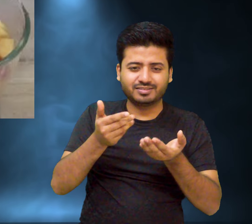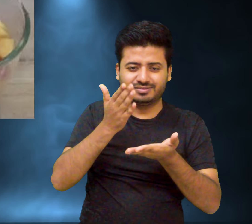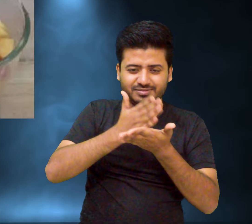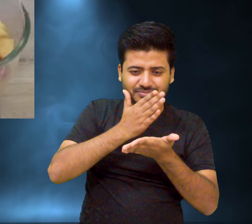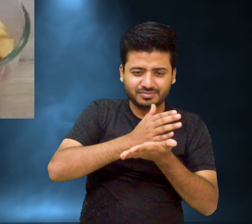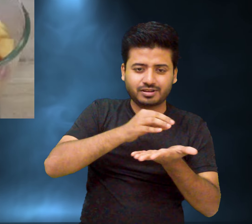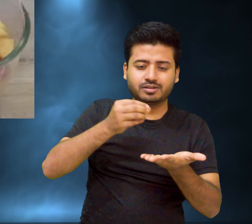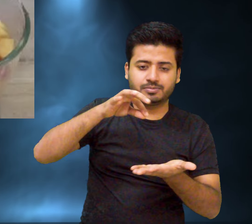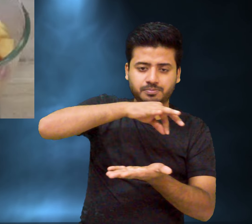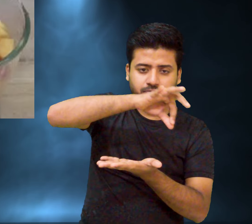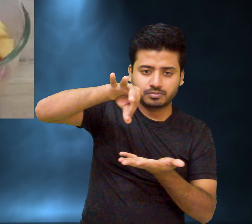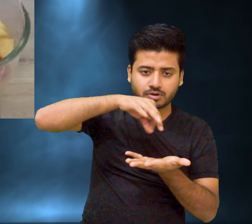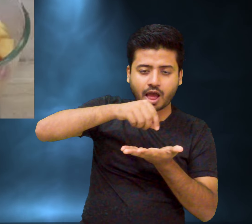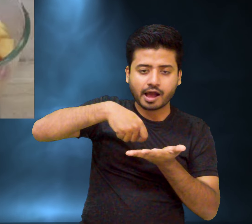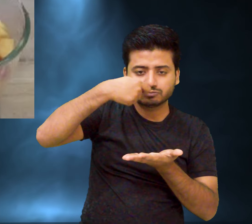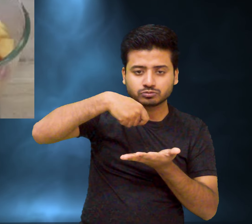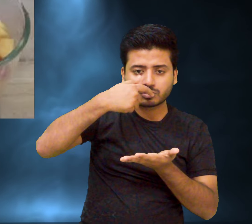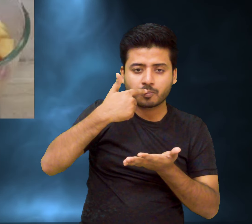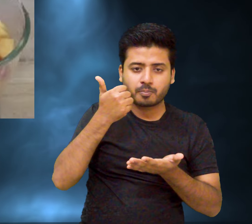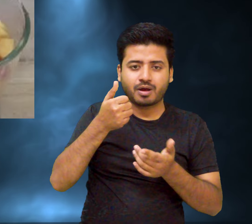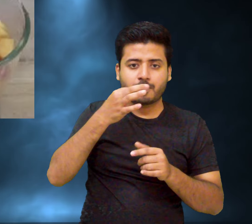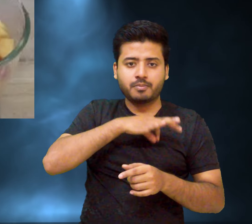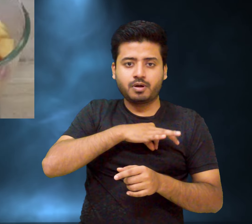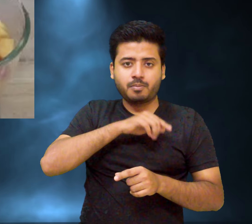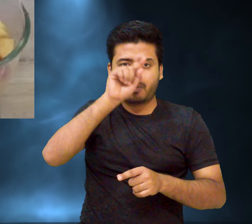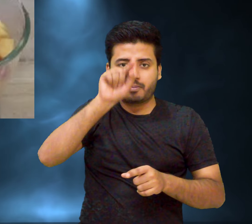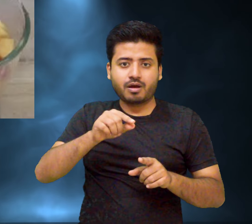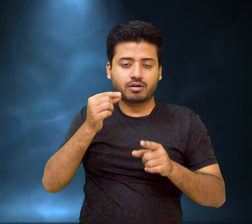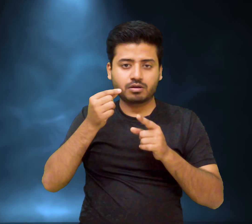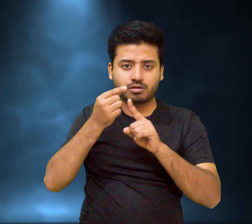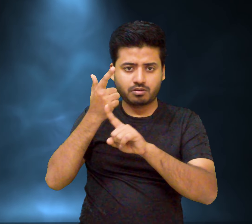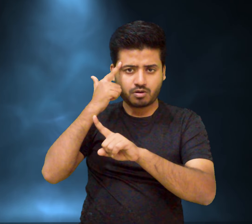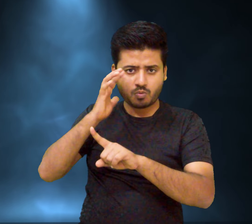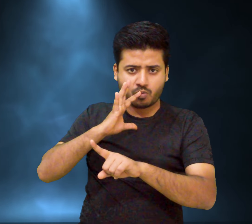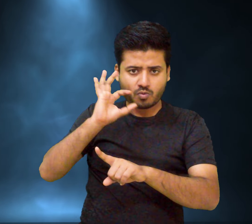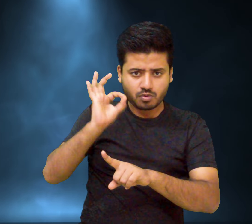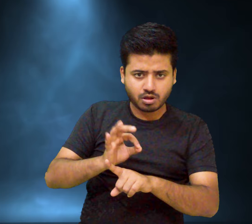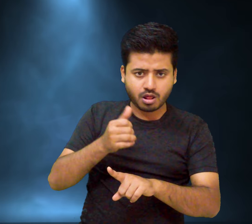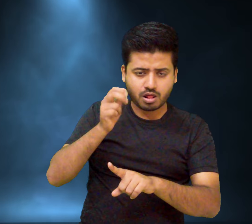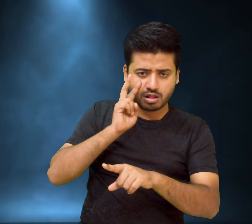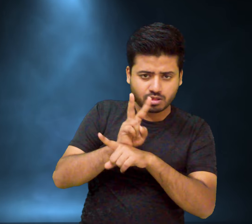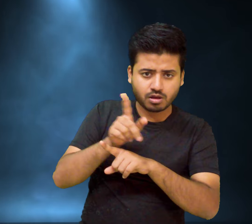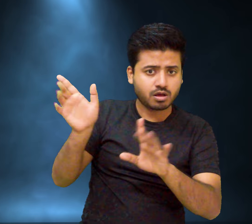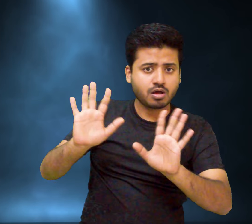more effective. One study showed that combining piperine with curcumin increased absorption by up to